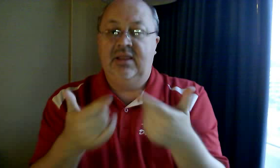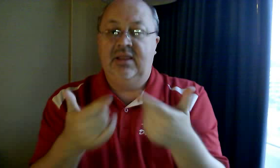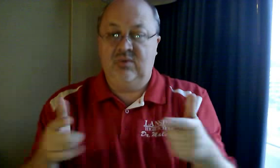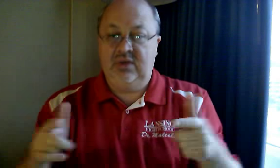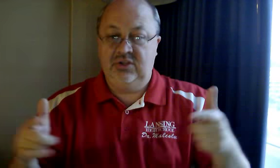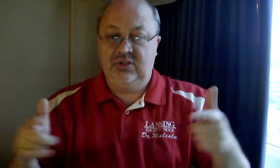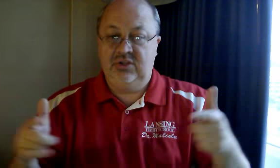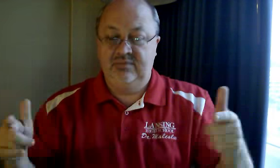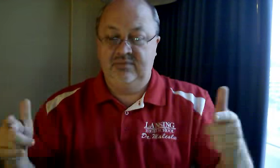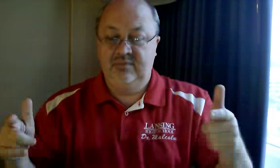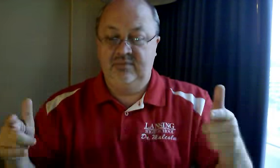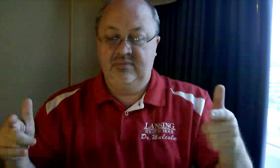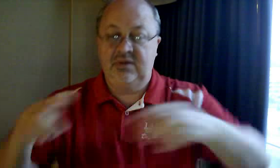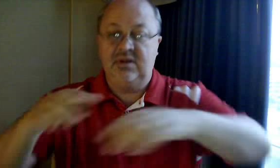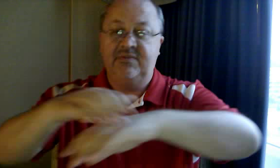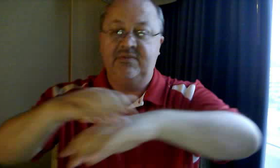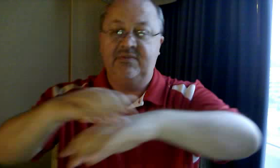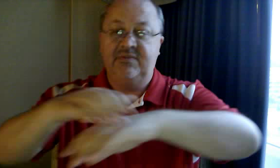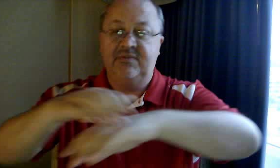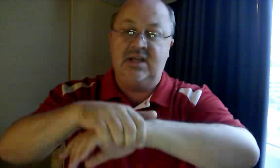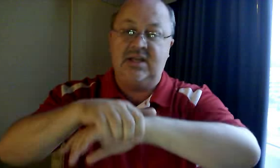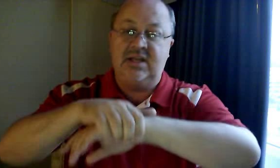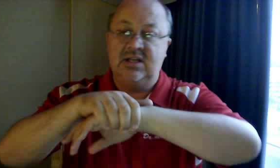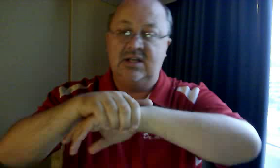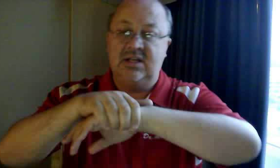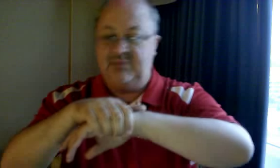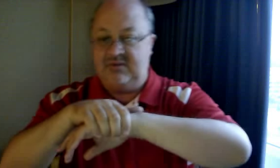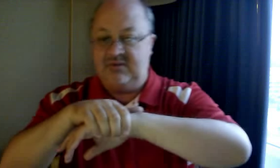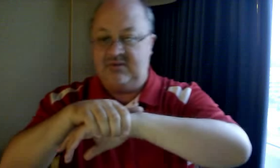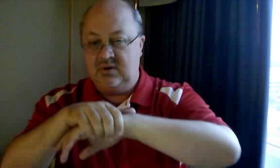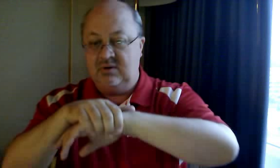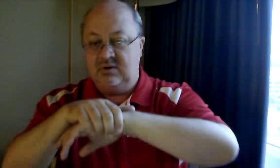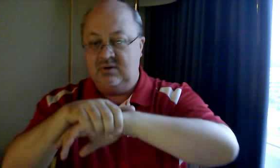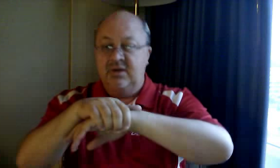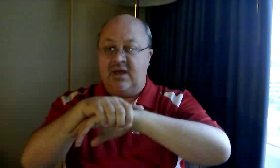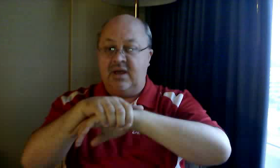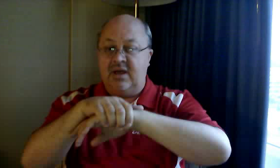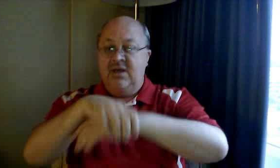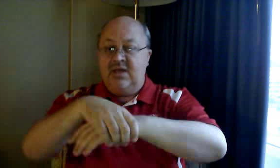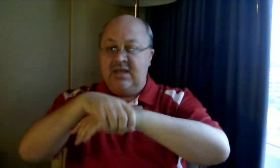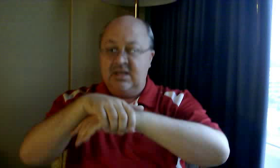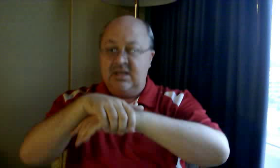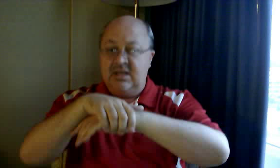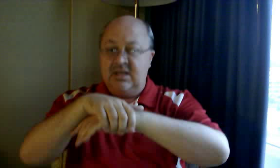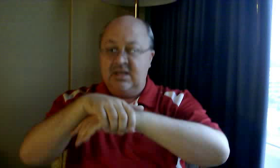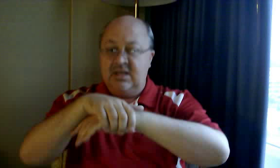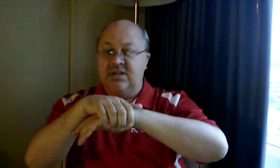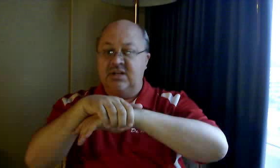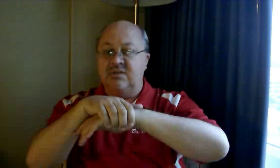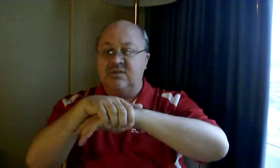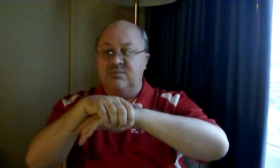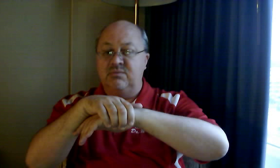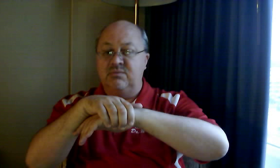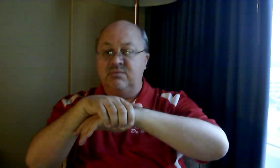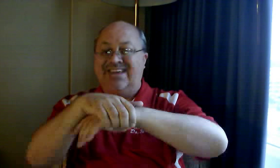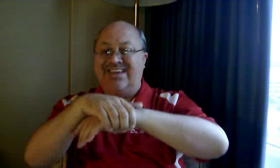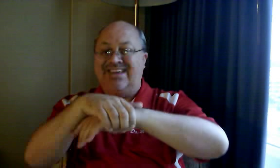Language. Now you've seen me sign English before. Now, English can also mean